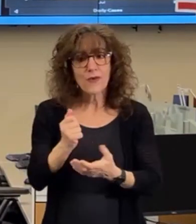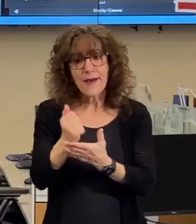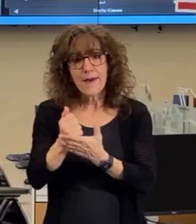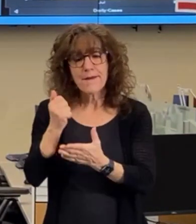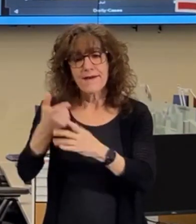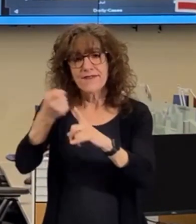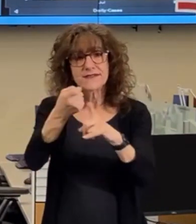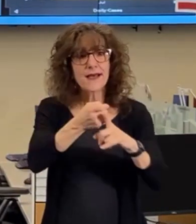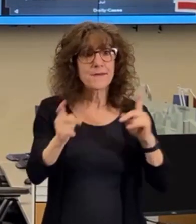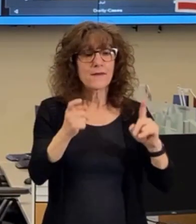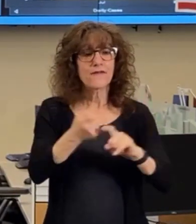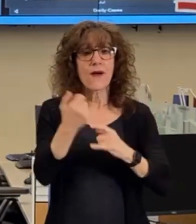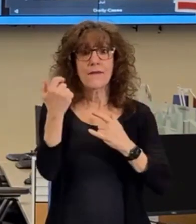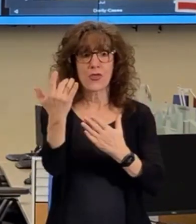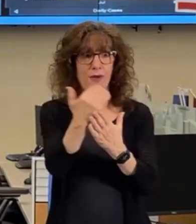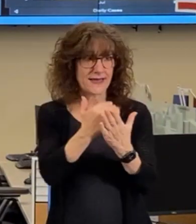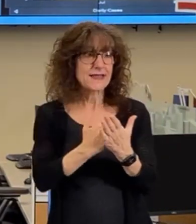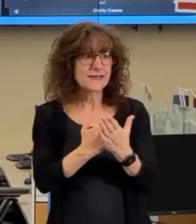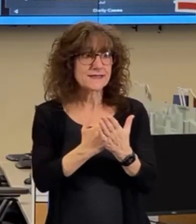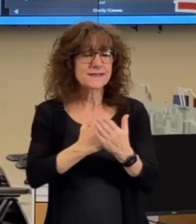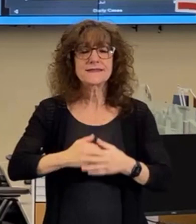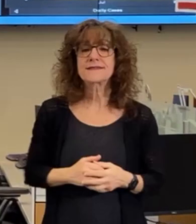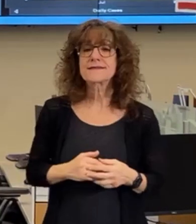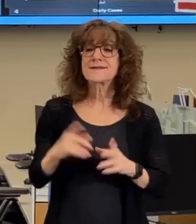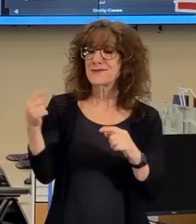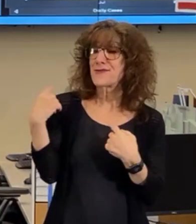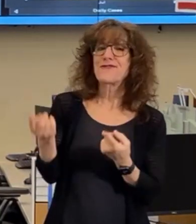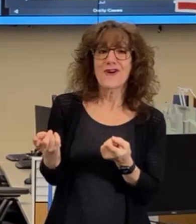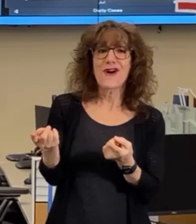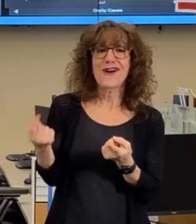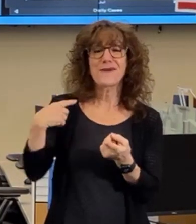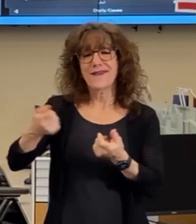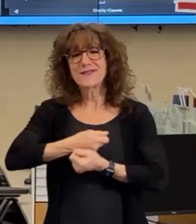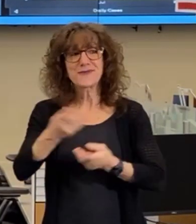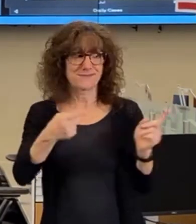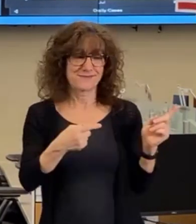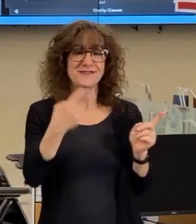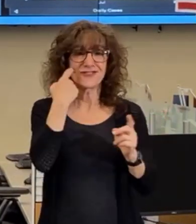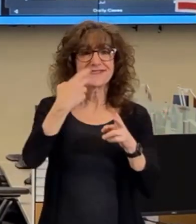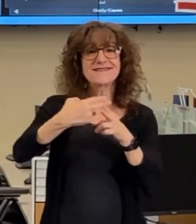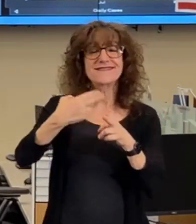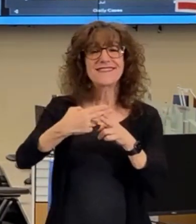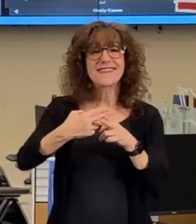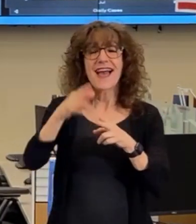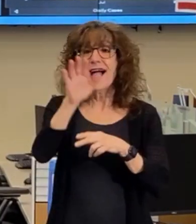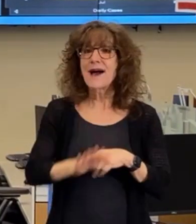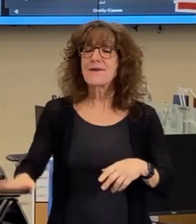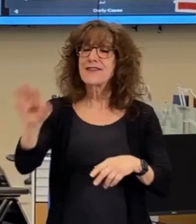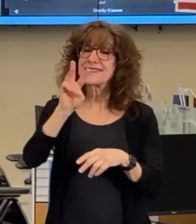vaccinate residents from our waiting list. And so far, we have distributed, as the county executive said,